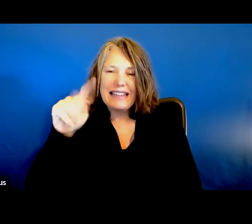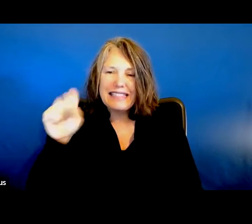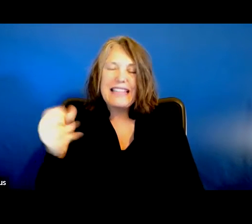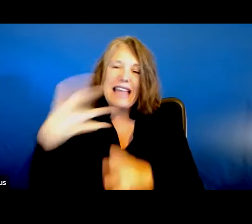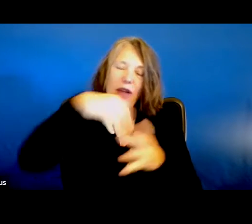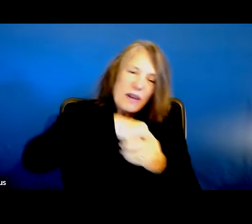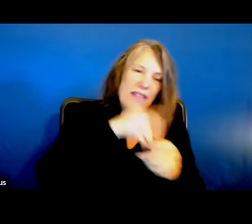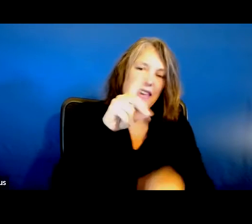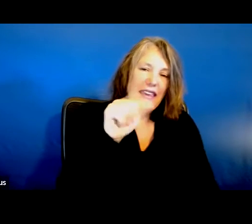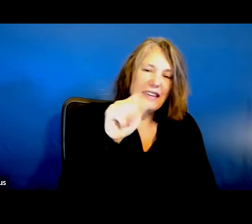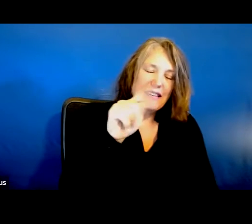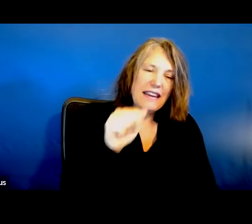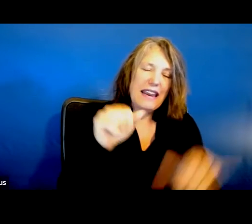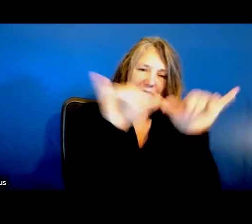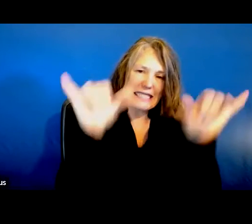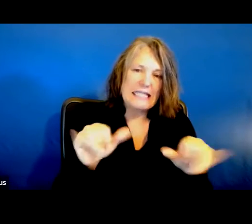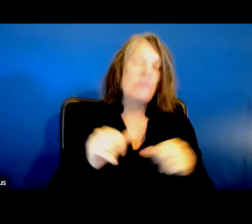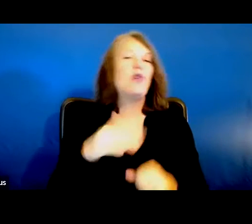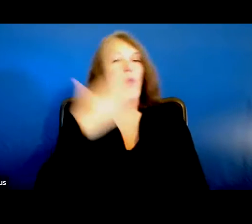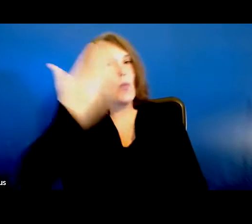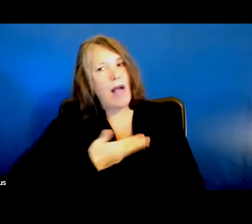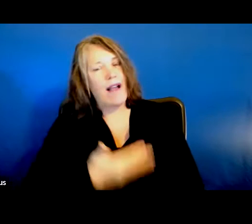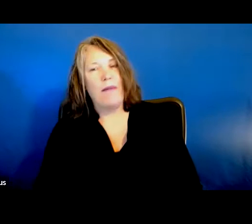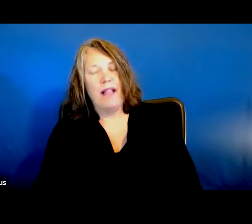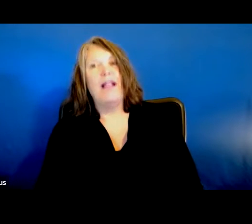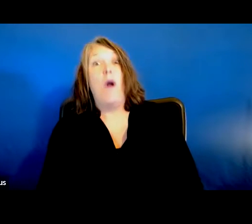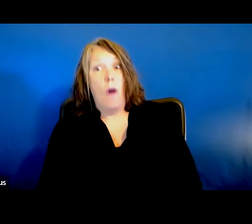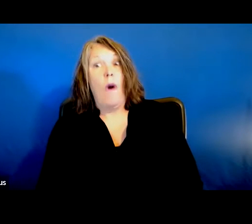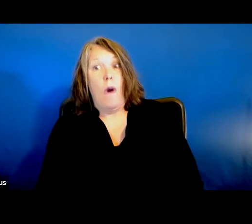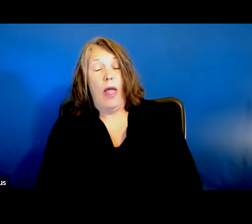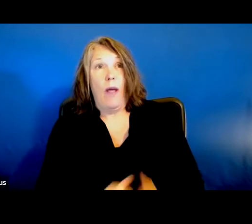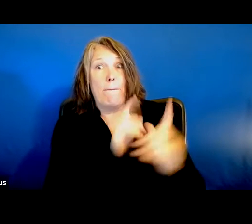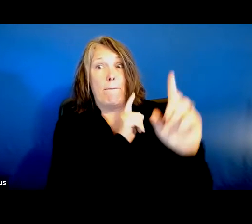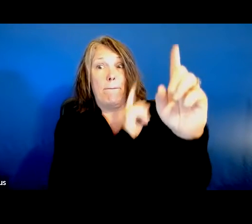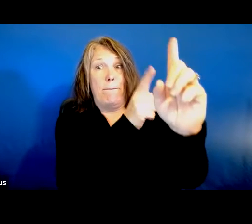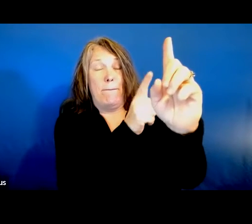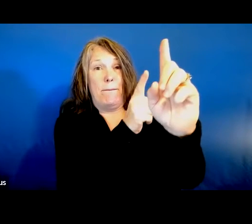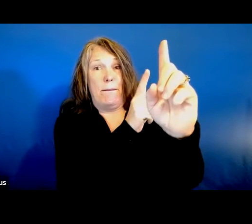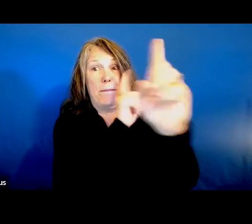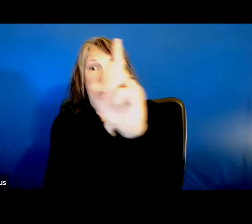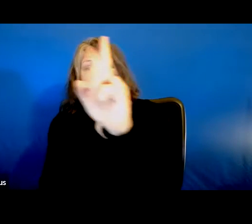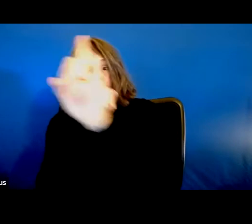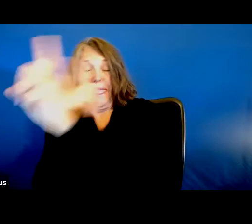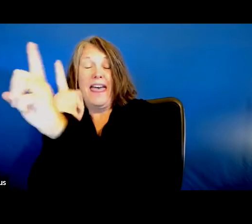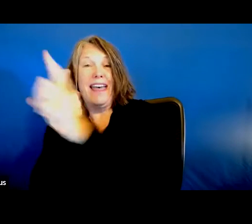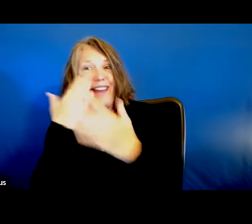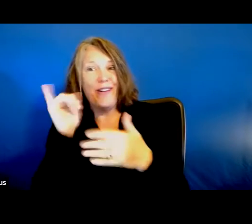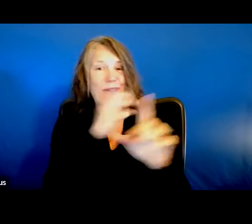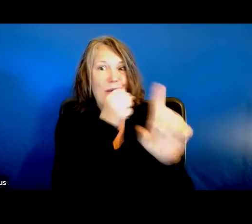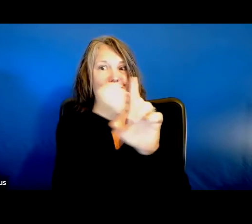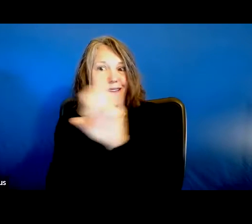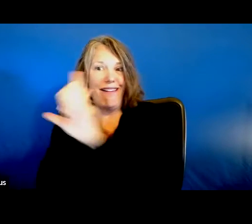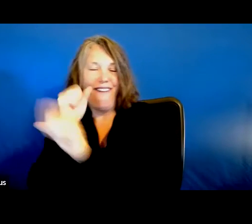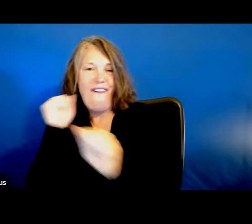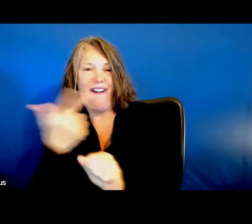data systems. So welcome. Those are broad goals. I don't know that we'll achieve all of them, but perhaps